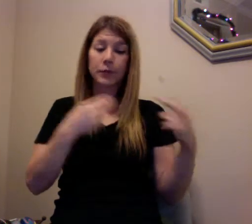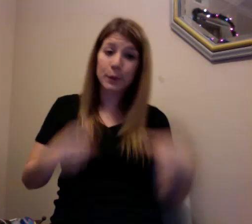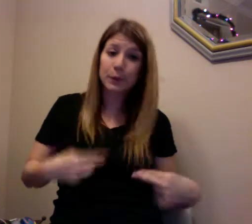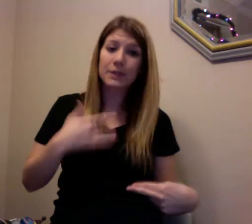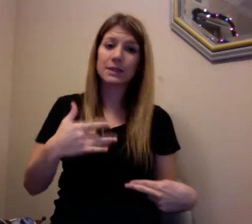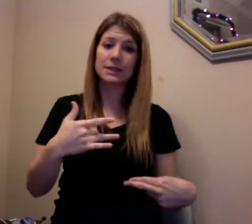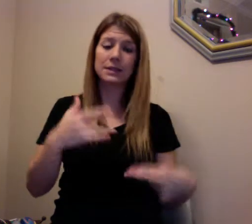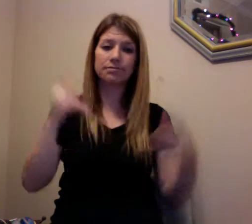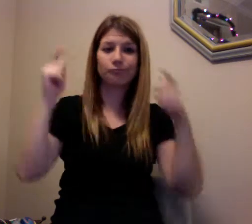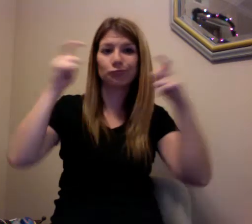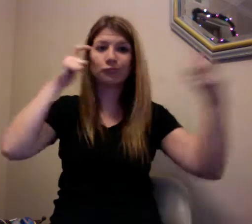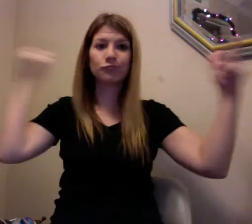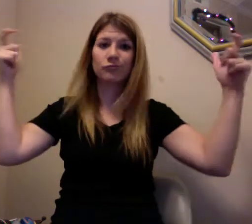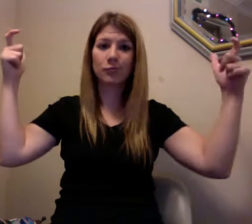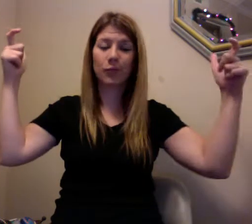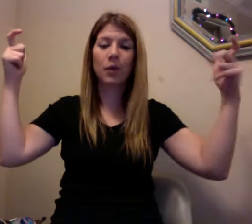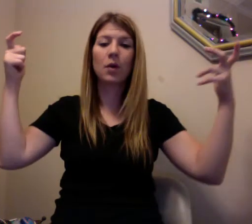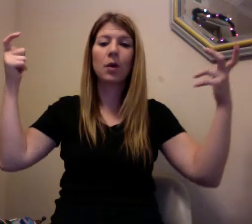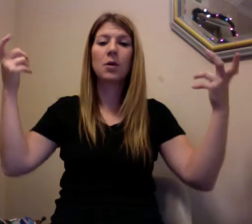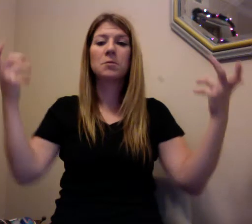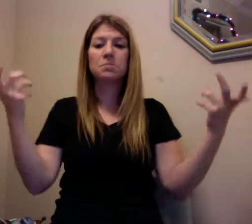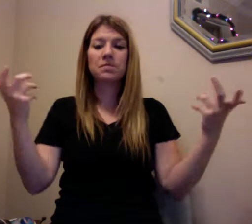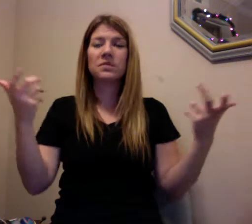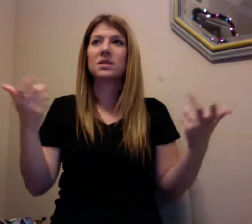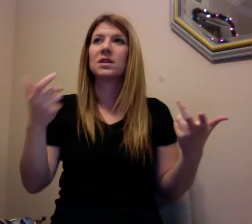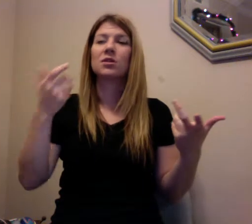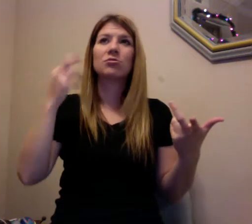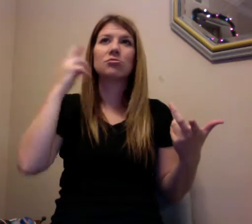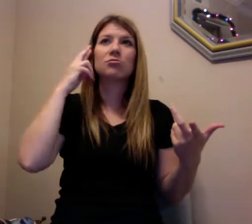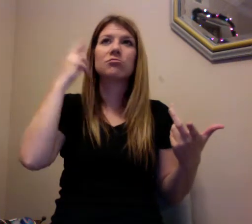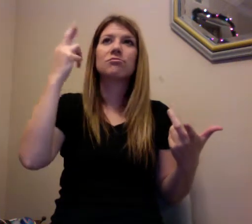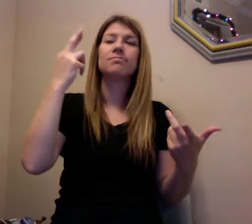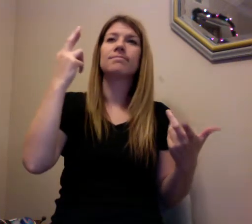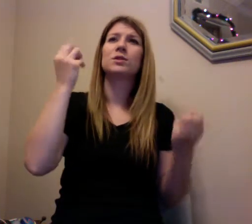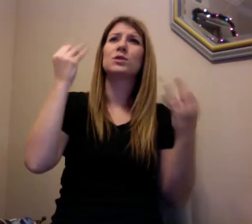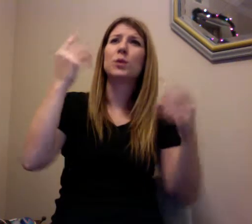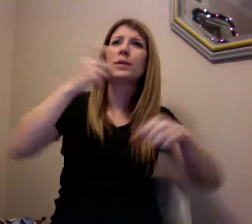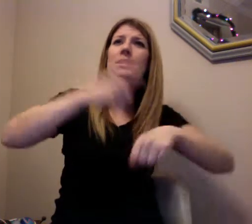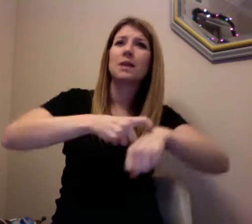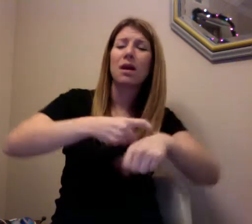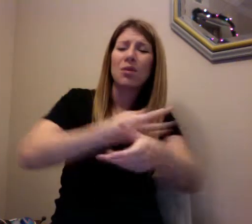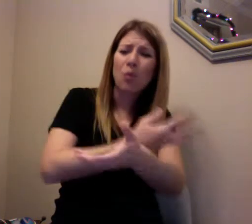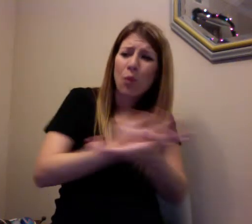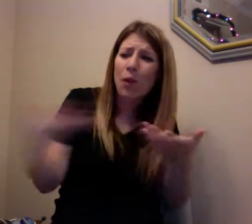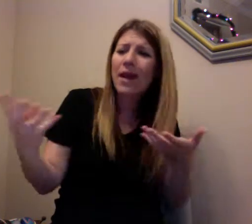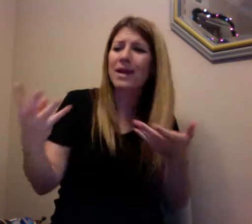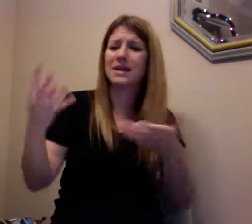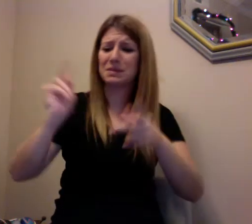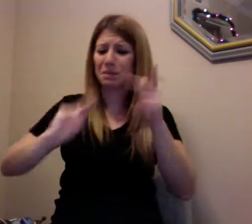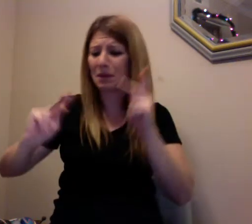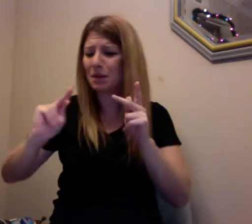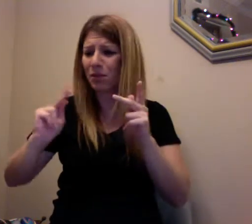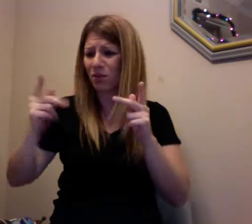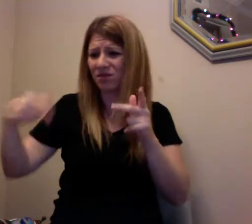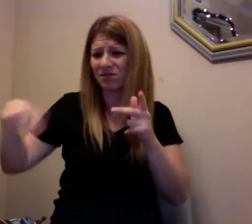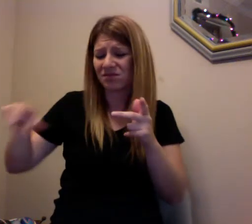wasted in things that did not matter with people that matter. I thought about my relationship with my wife, with